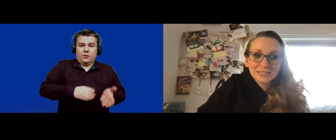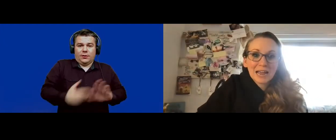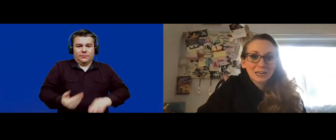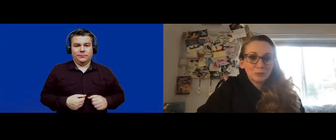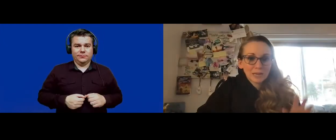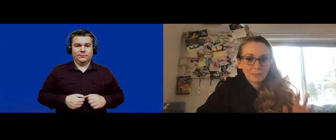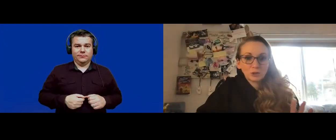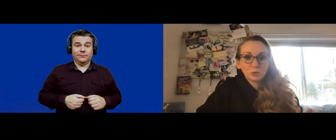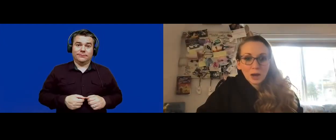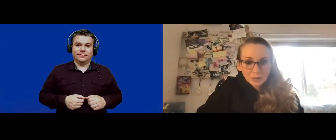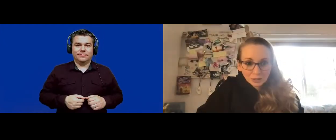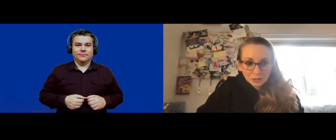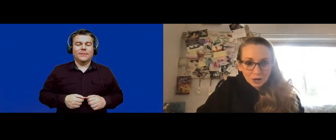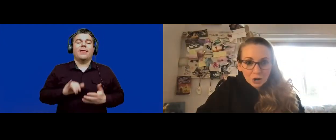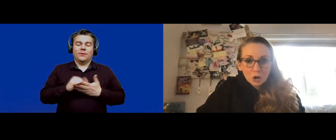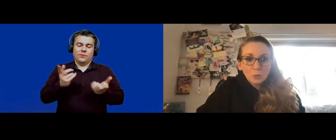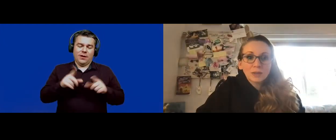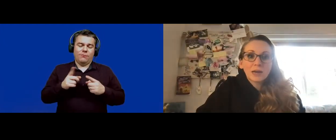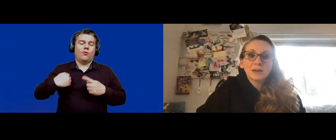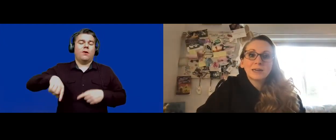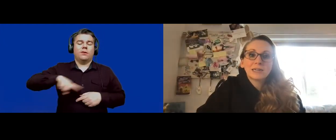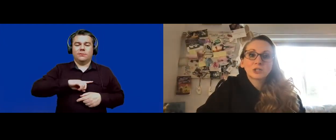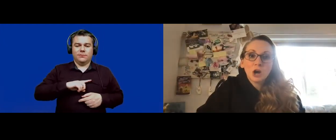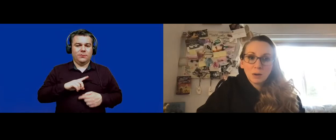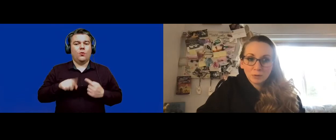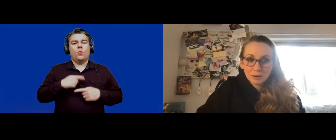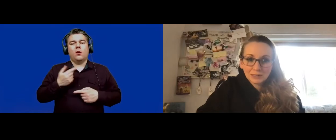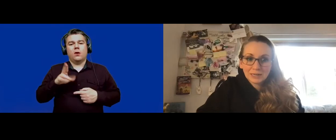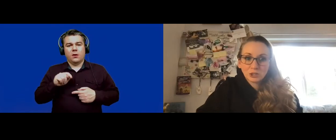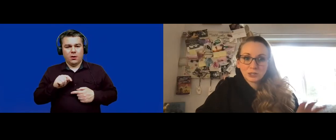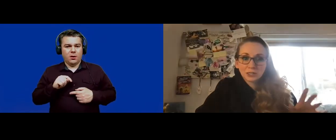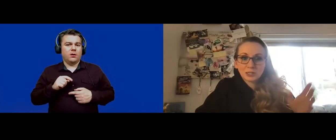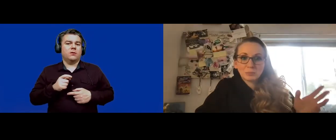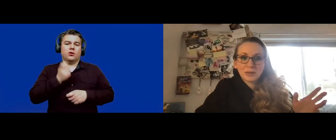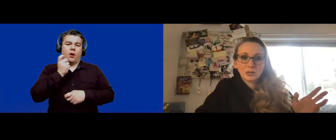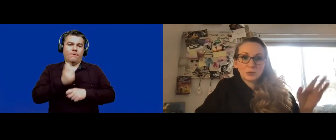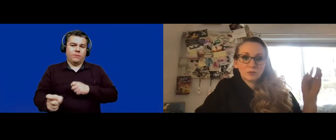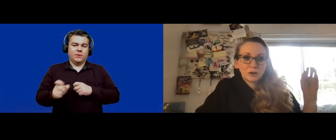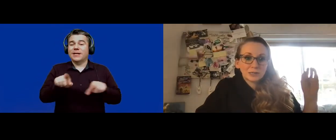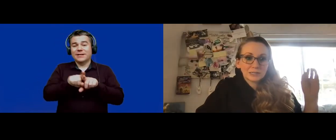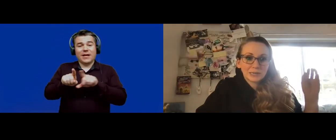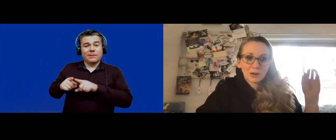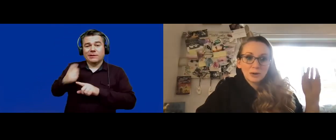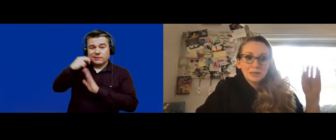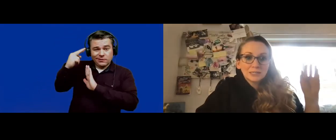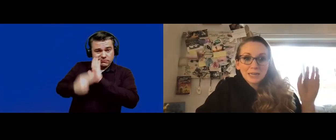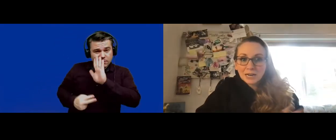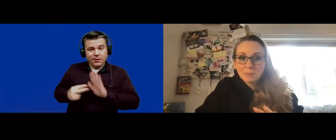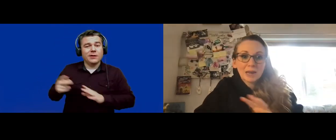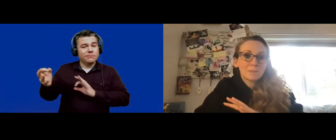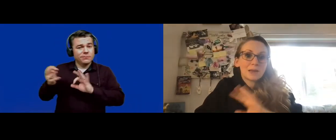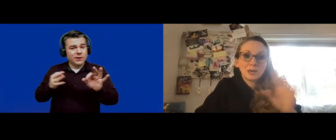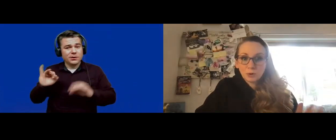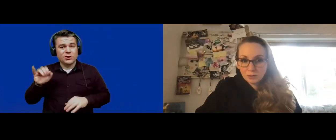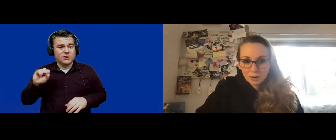that's exactly what's happening to us when the gut lining is compromised, as Jessica explained, and when the fungus is now setting